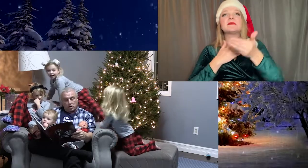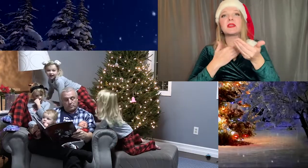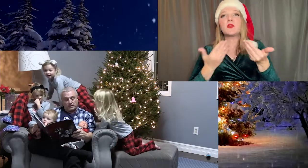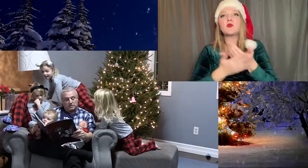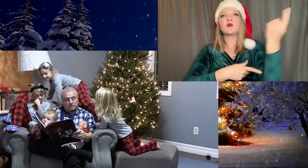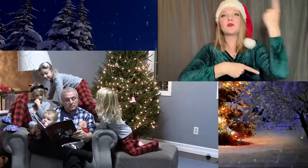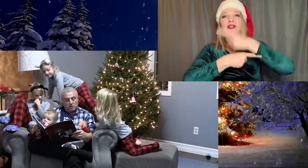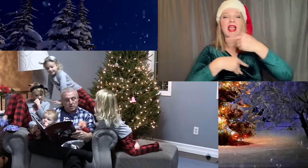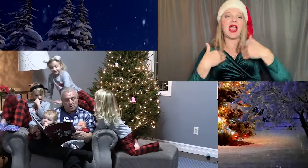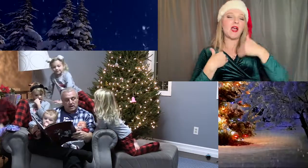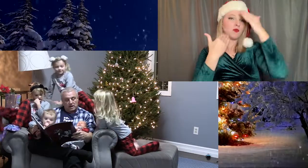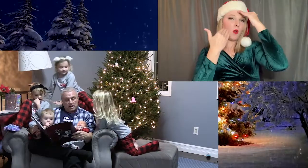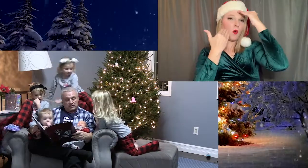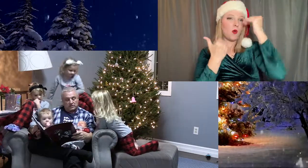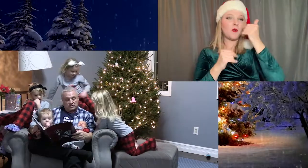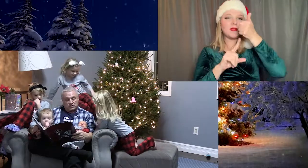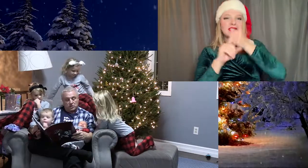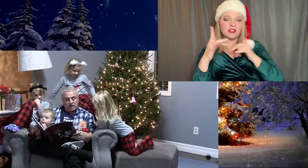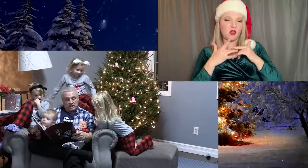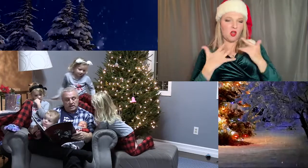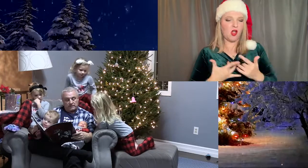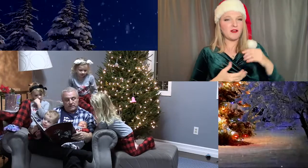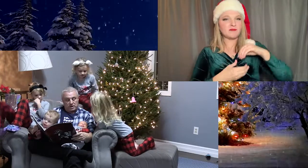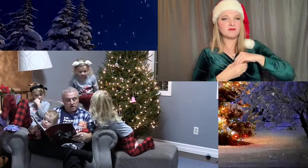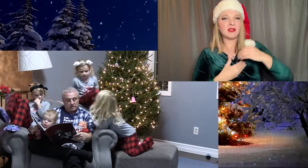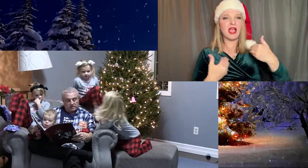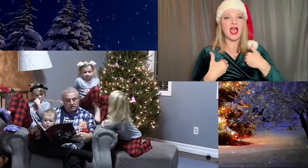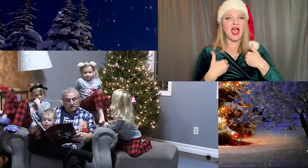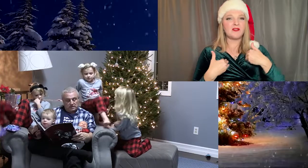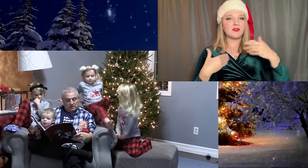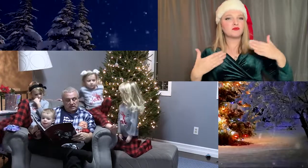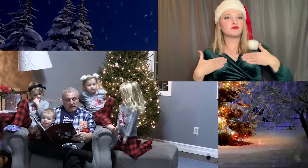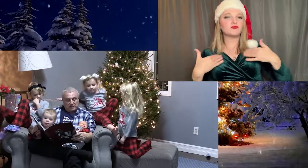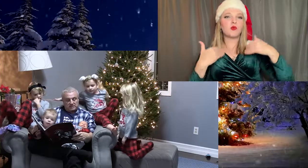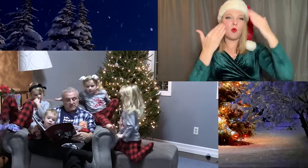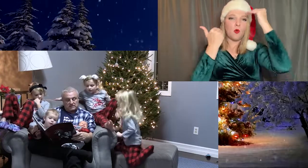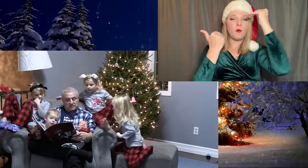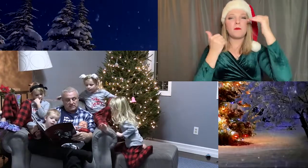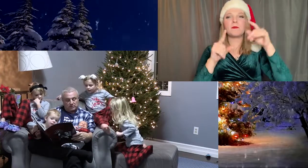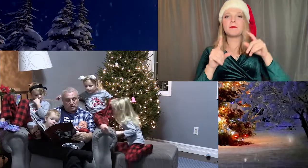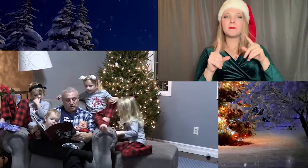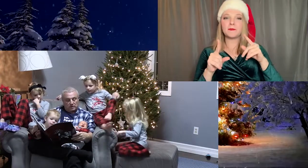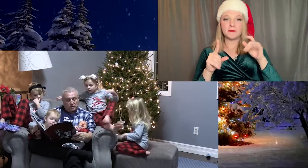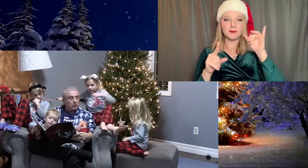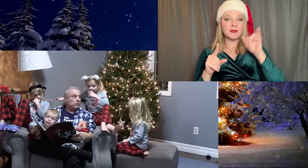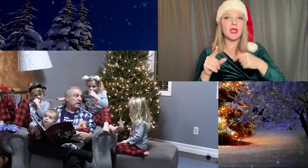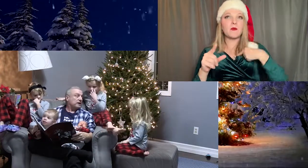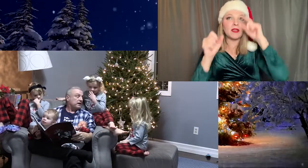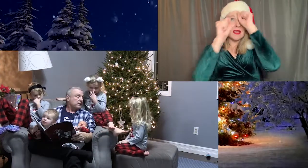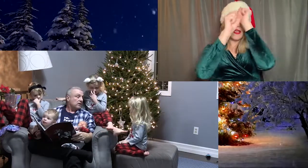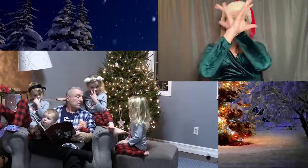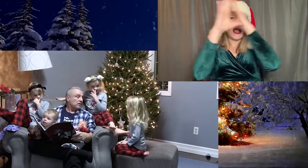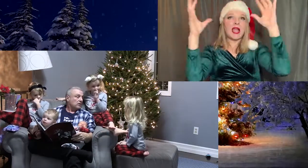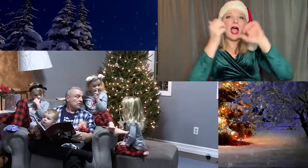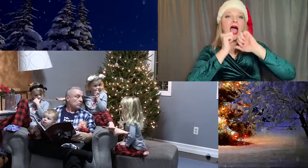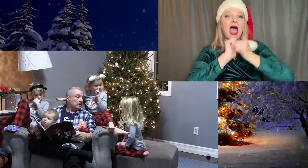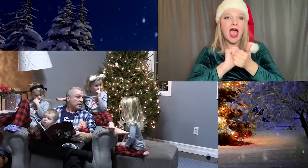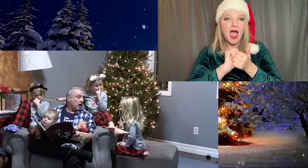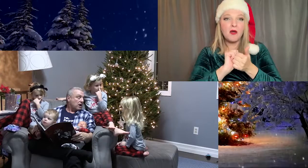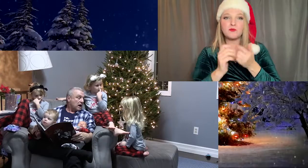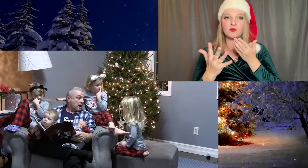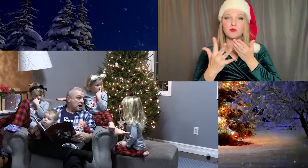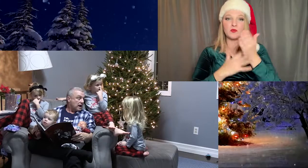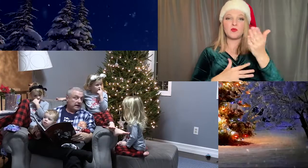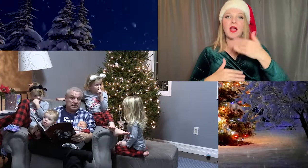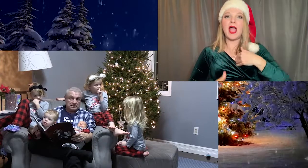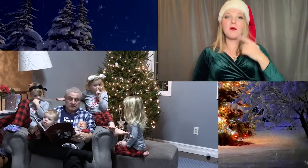There is hope in each tomorrow. And there's joy in every heart. And this is visible when we hear with